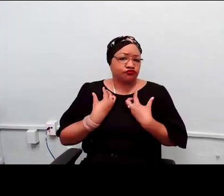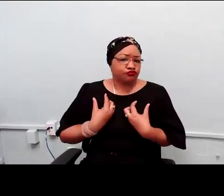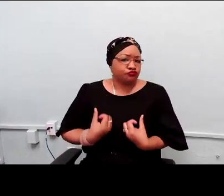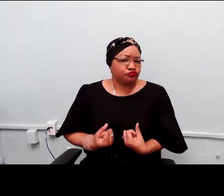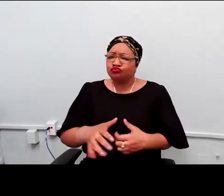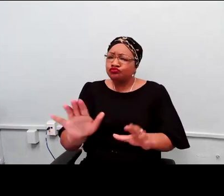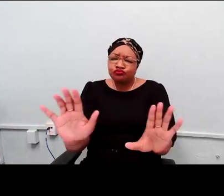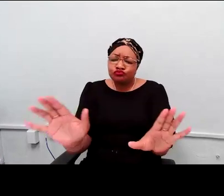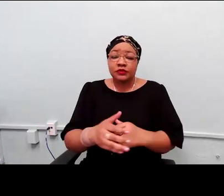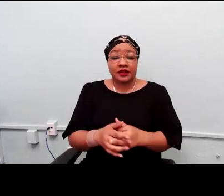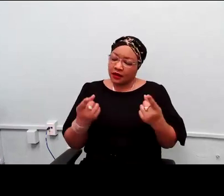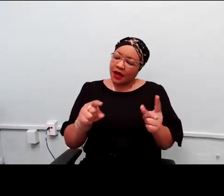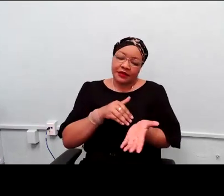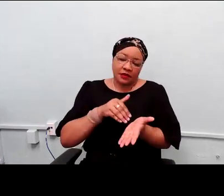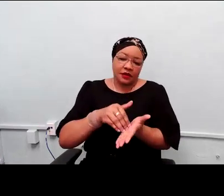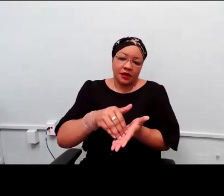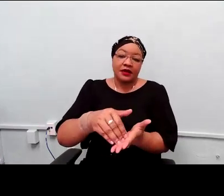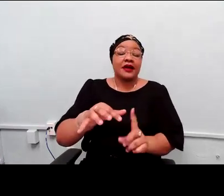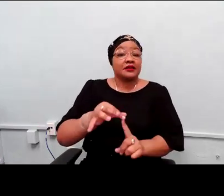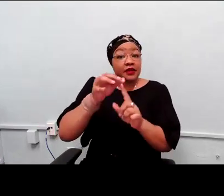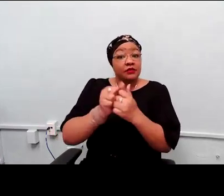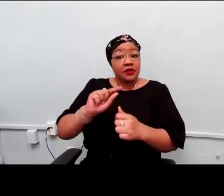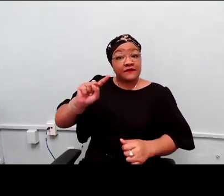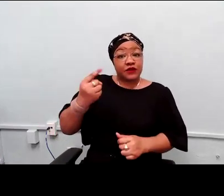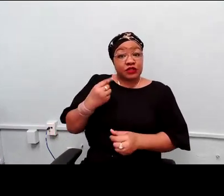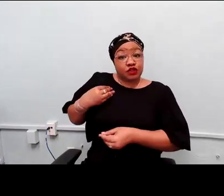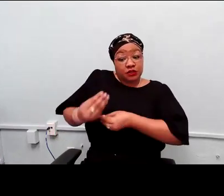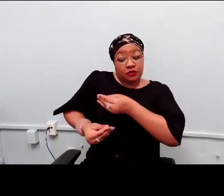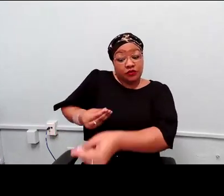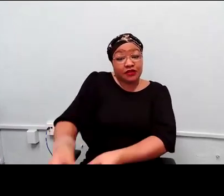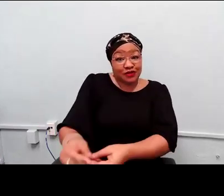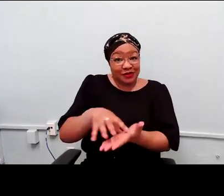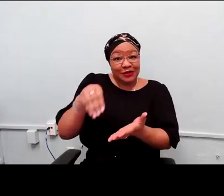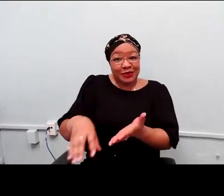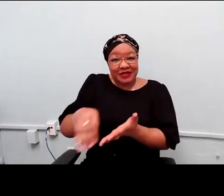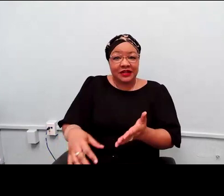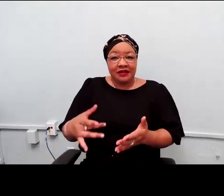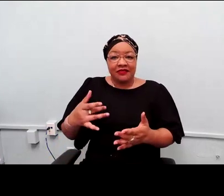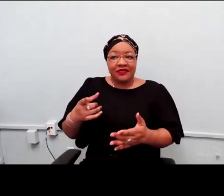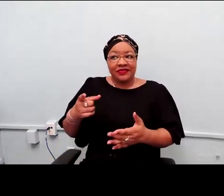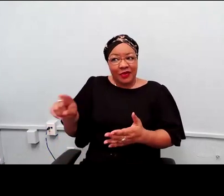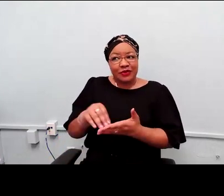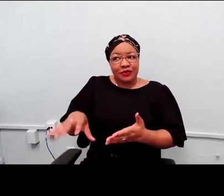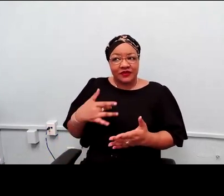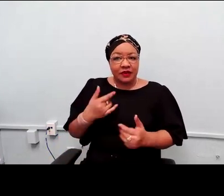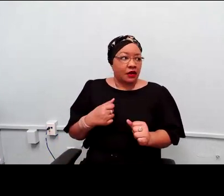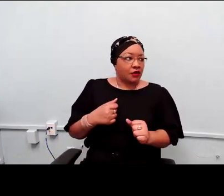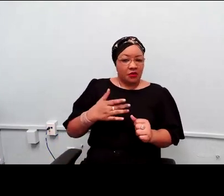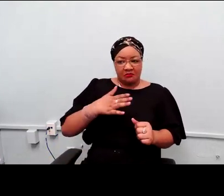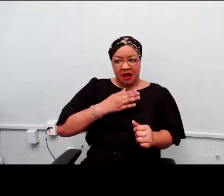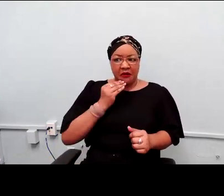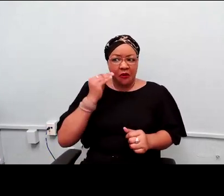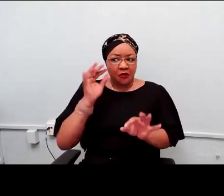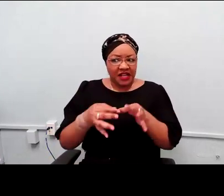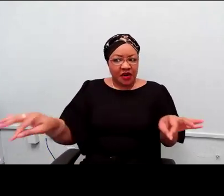what happens a lot, like especially with first gen students, right? That there's a tendency to think like, okay, I got to leave like my home language behind. I got to leave